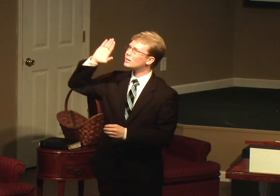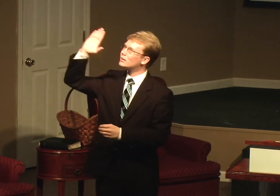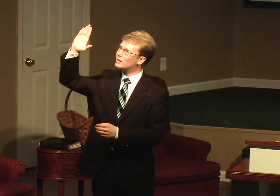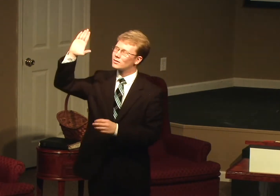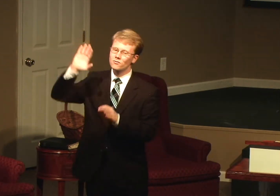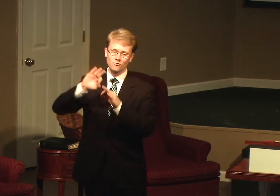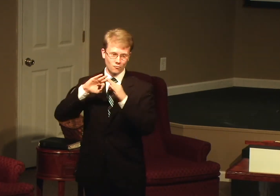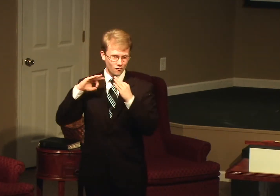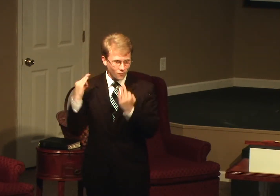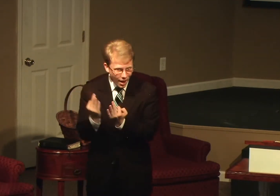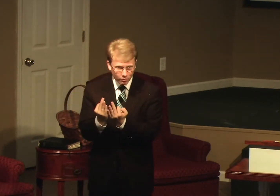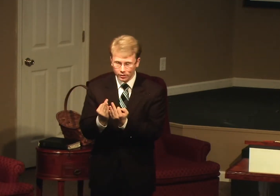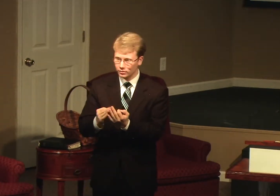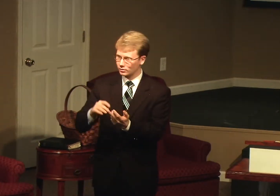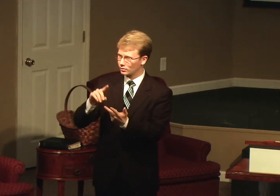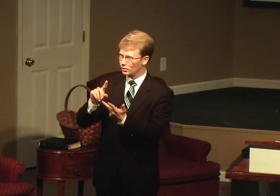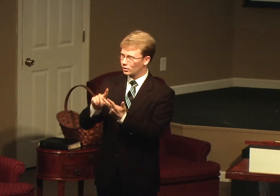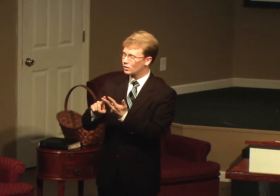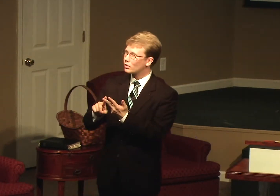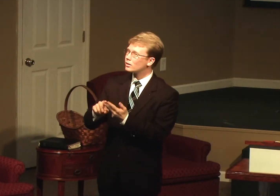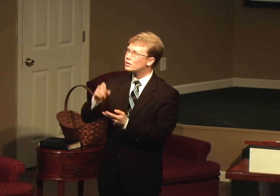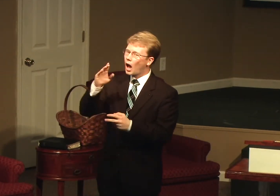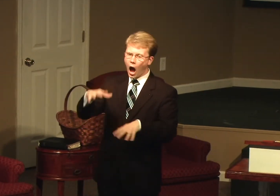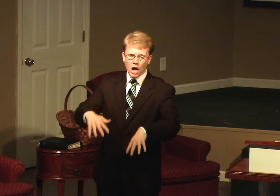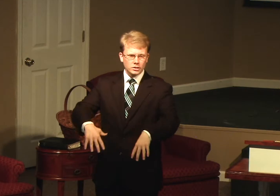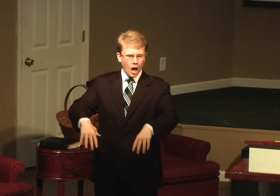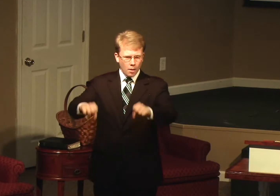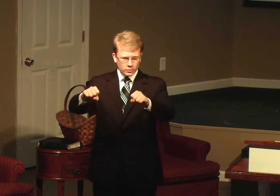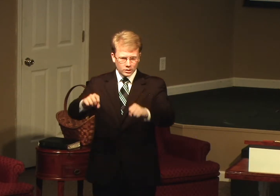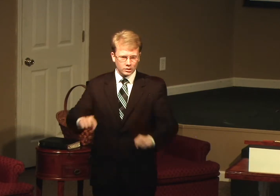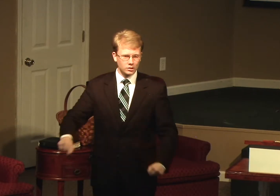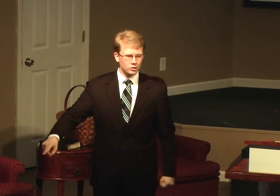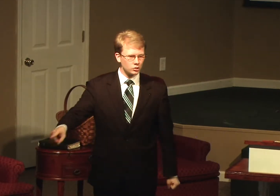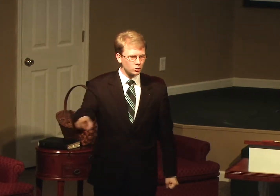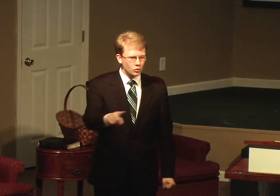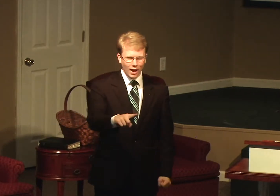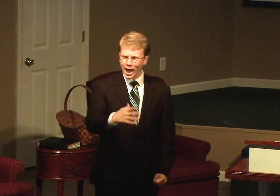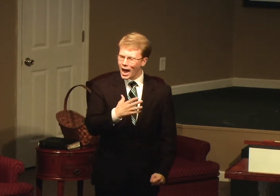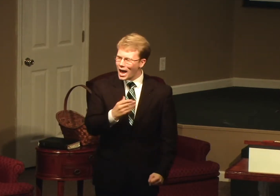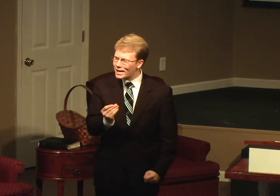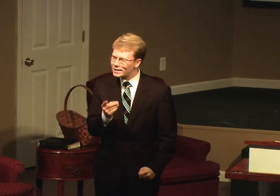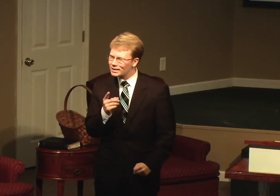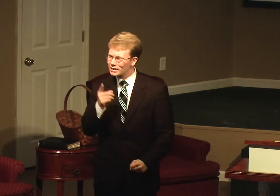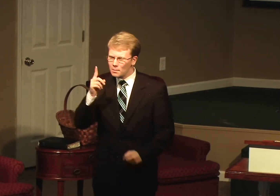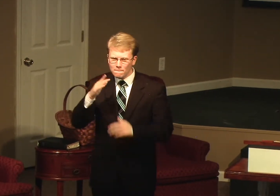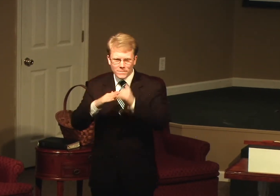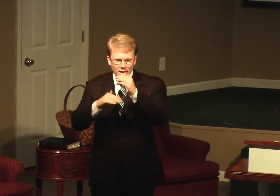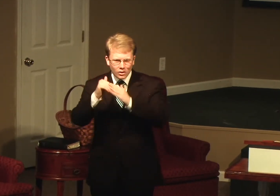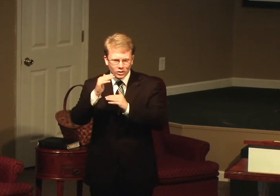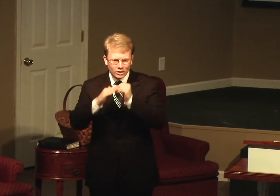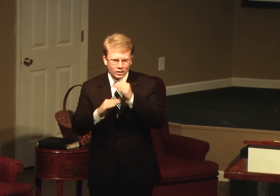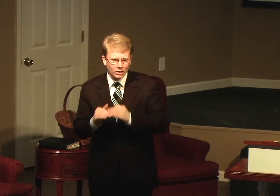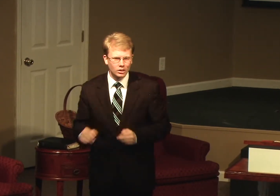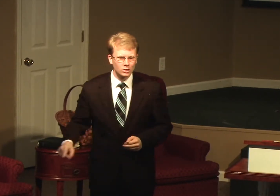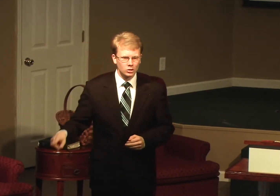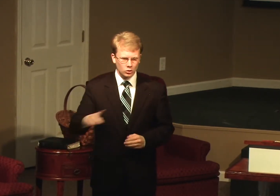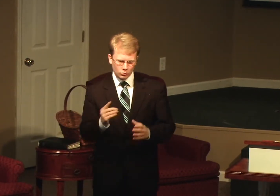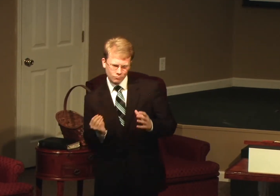country, His family. He has adopted you and I. We are